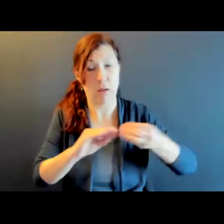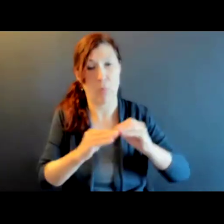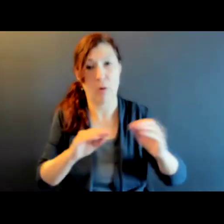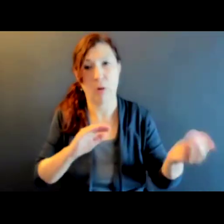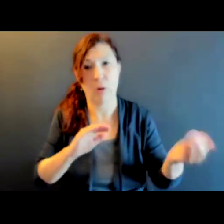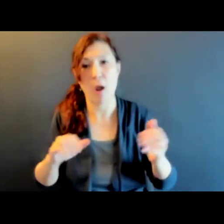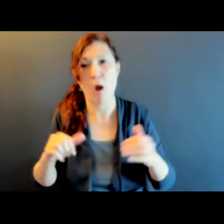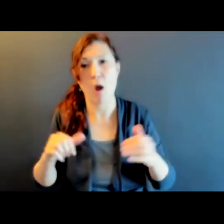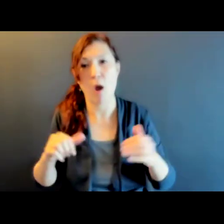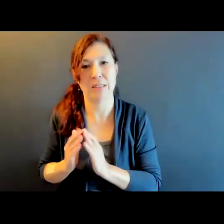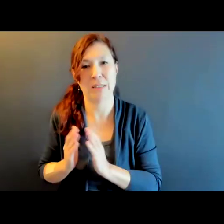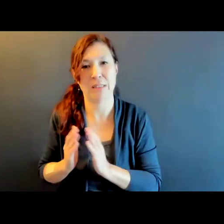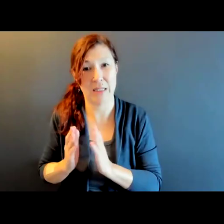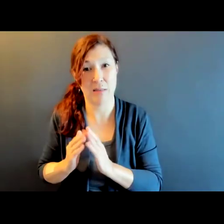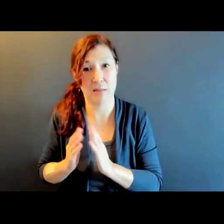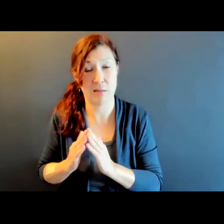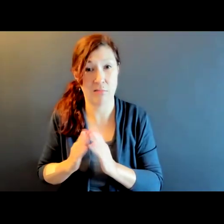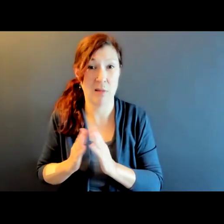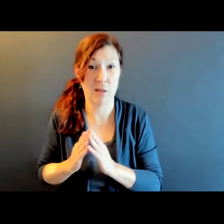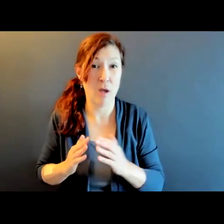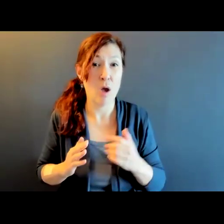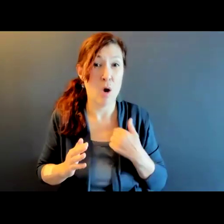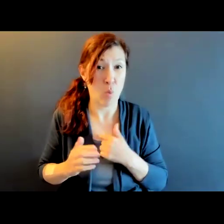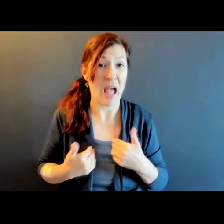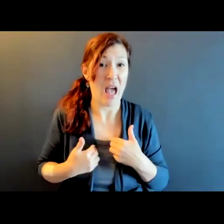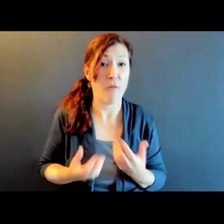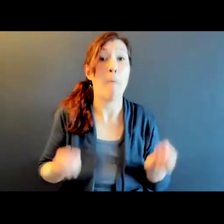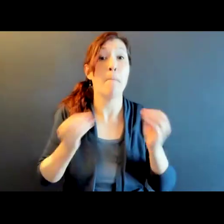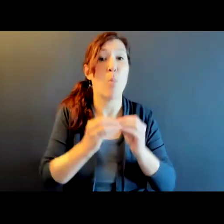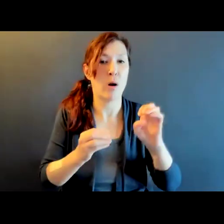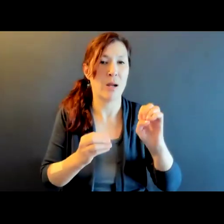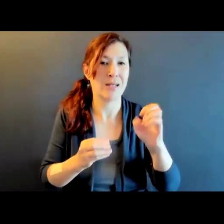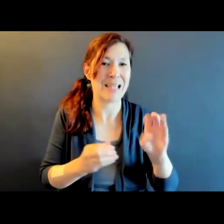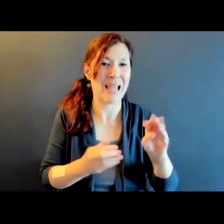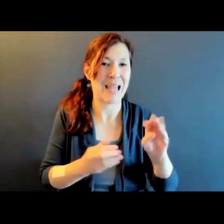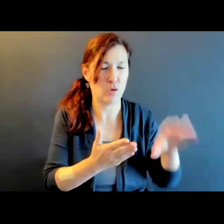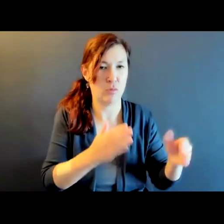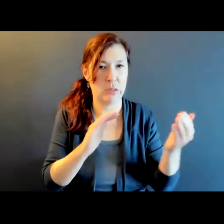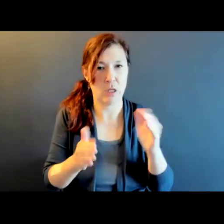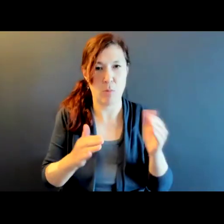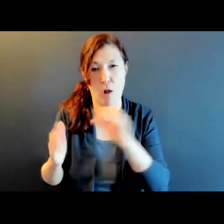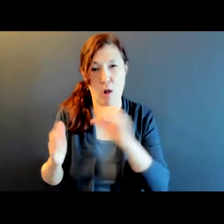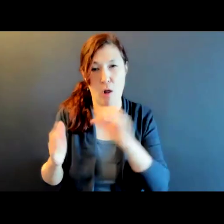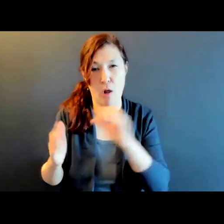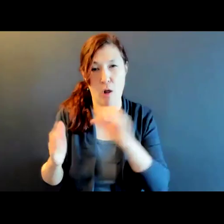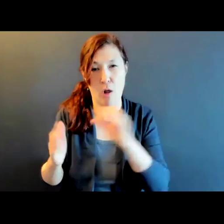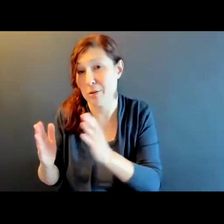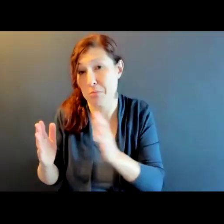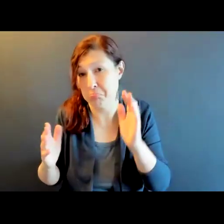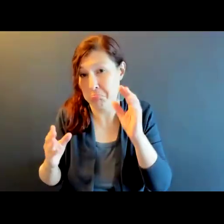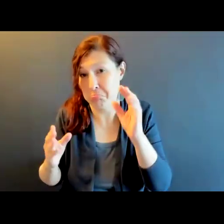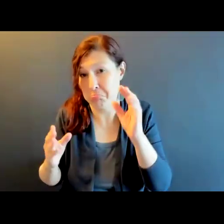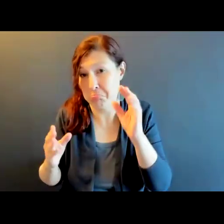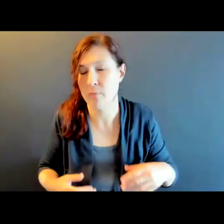most districts around the country, just to put that into perspective. And then the other question is whether any